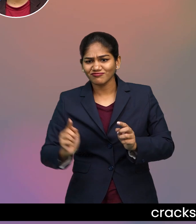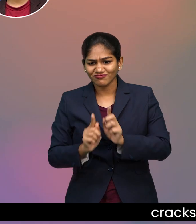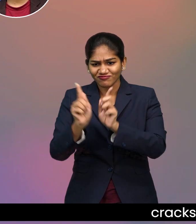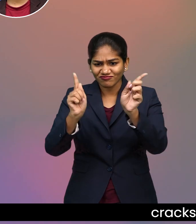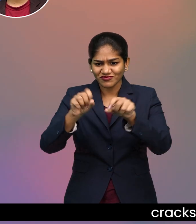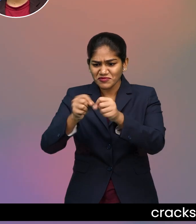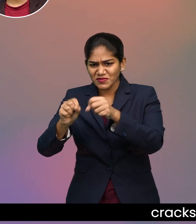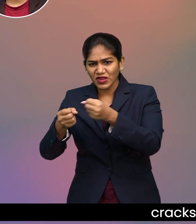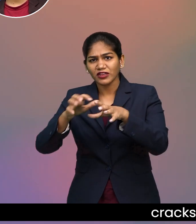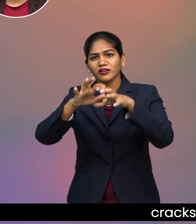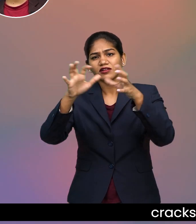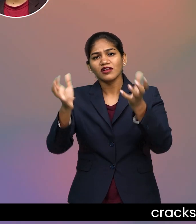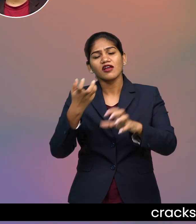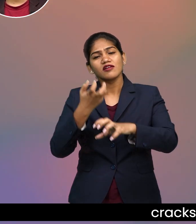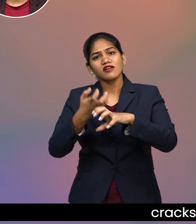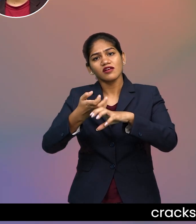rocks.